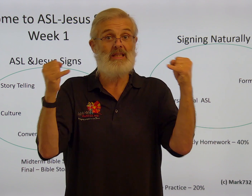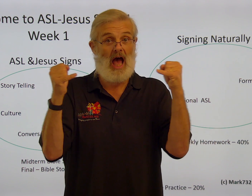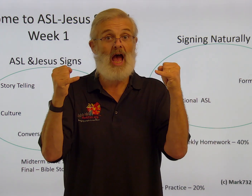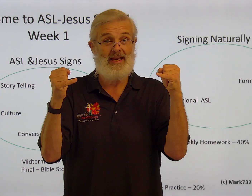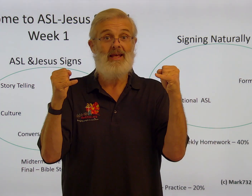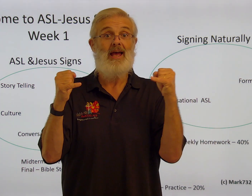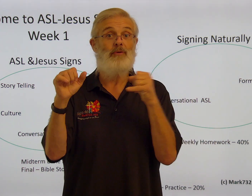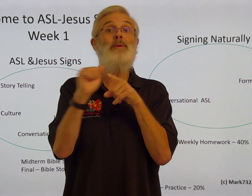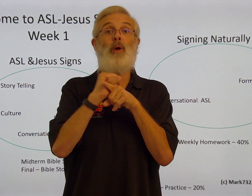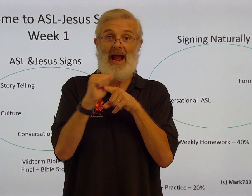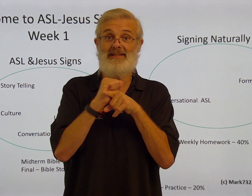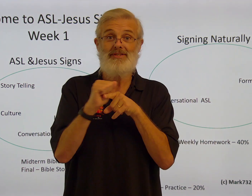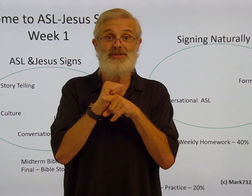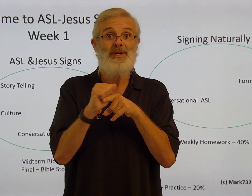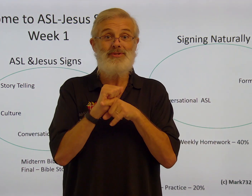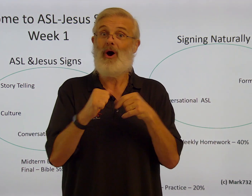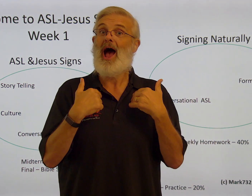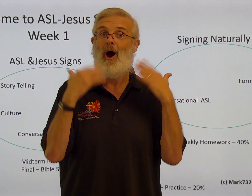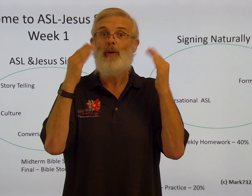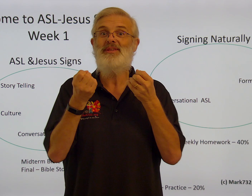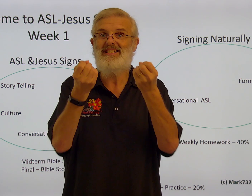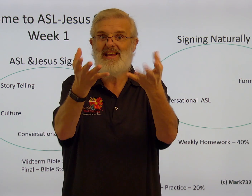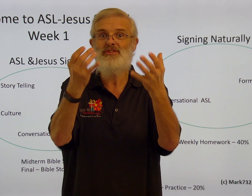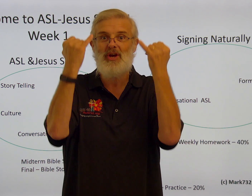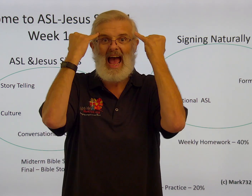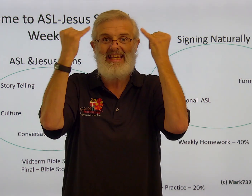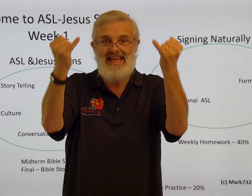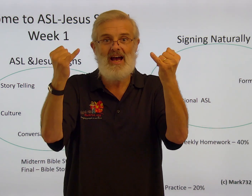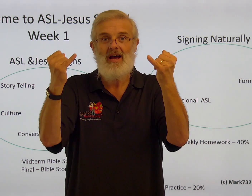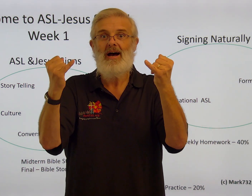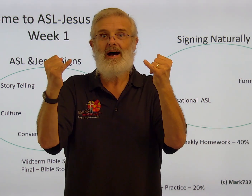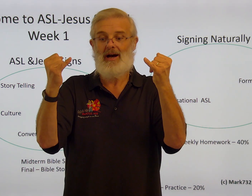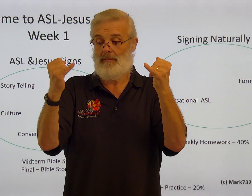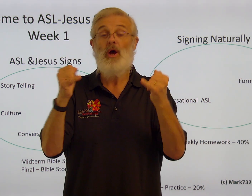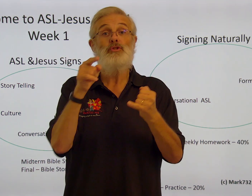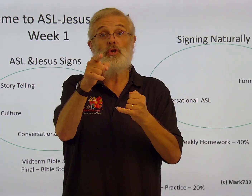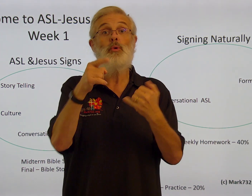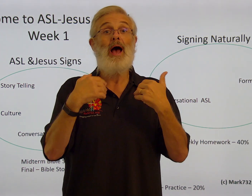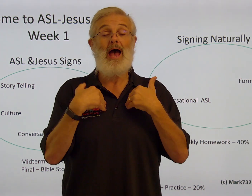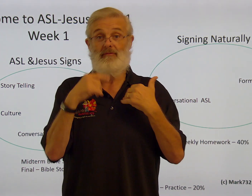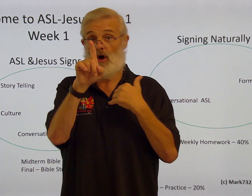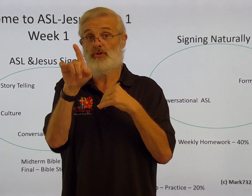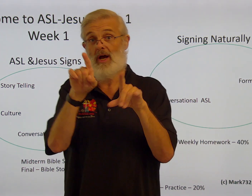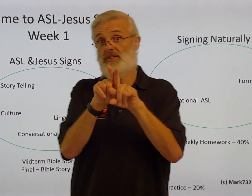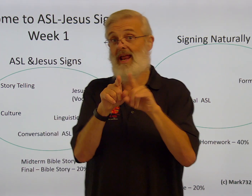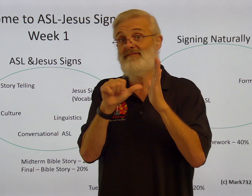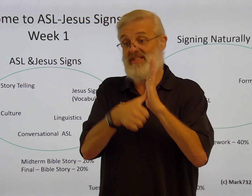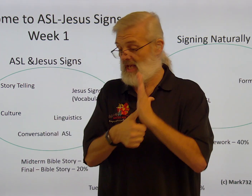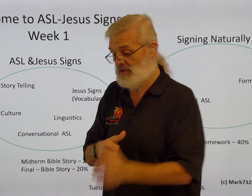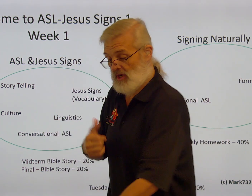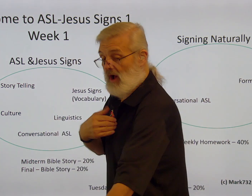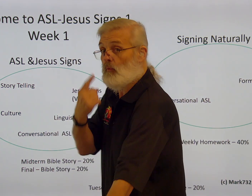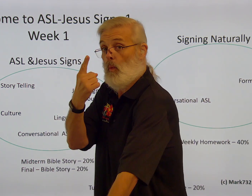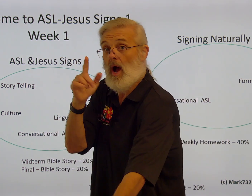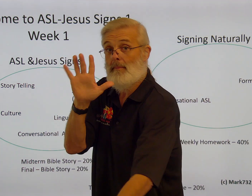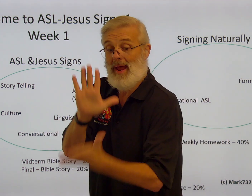online and we practice. So I hope this gives you an idea. So you will have, also I should emphasize, you're going to have one